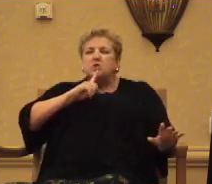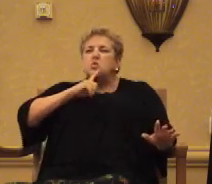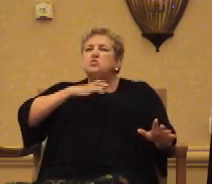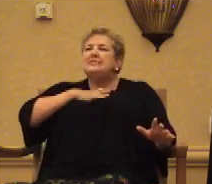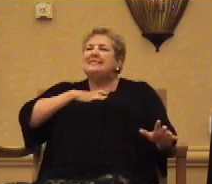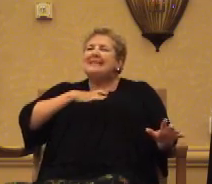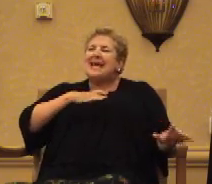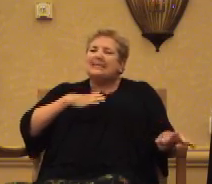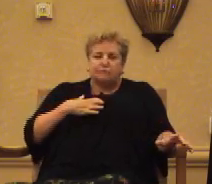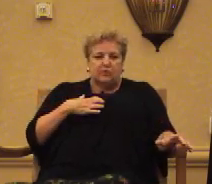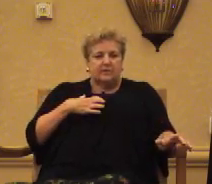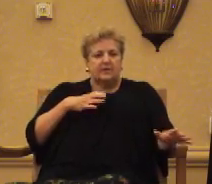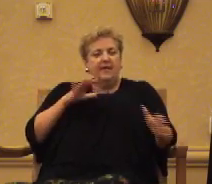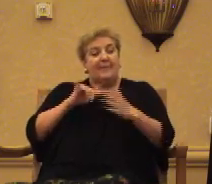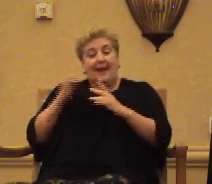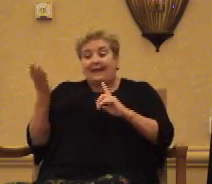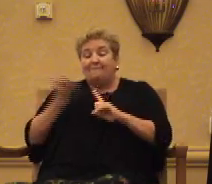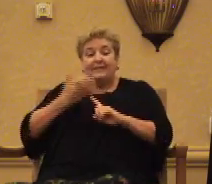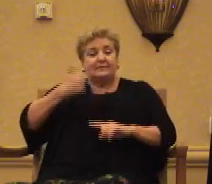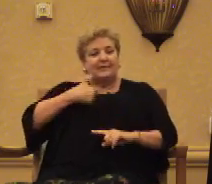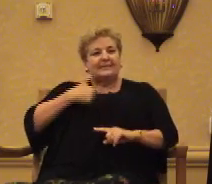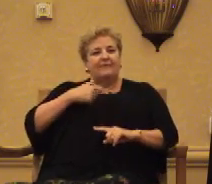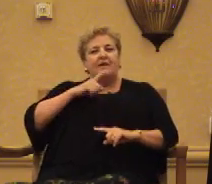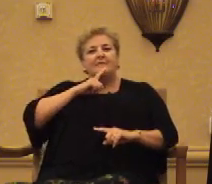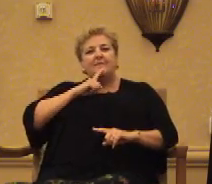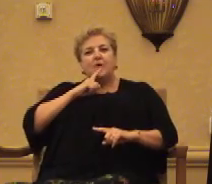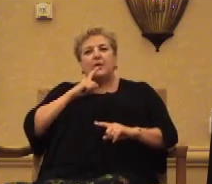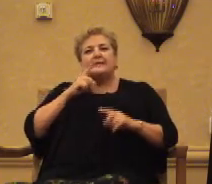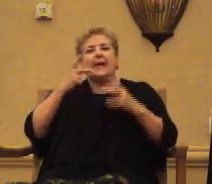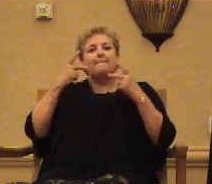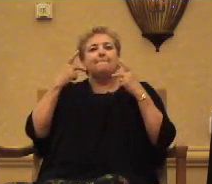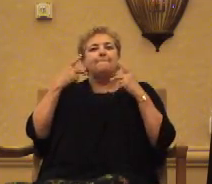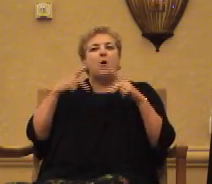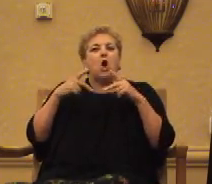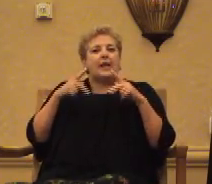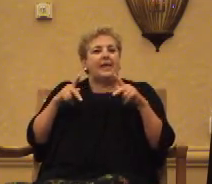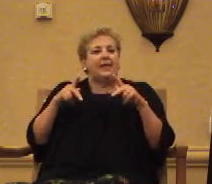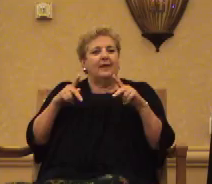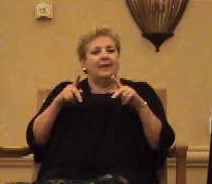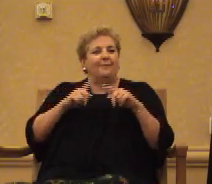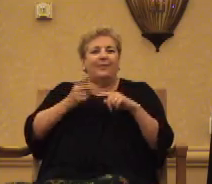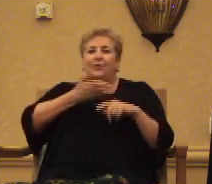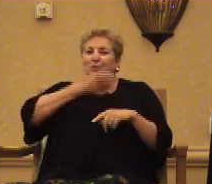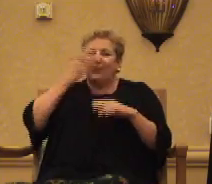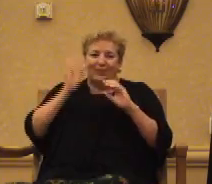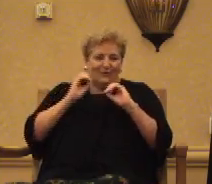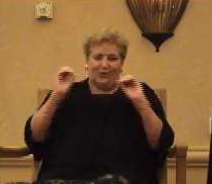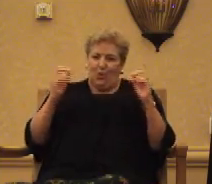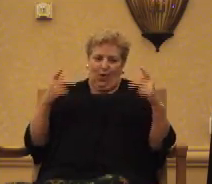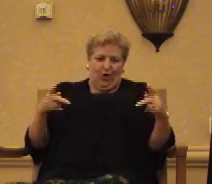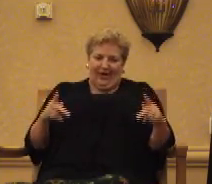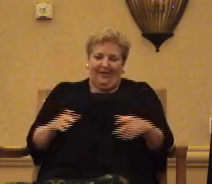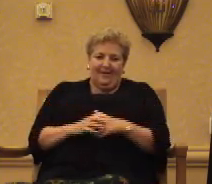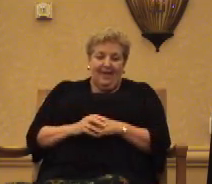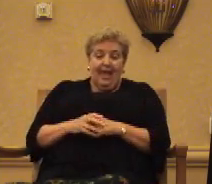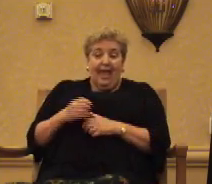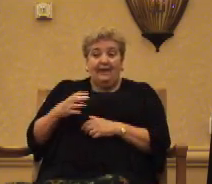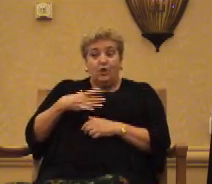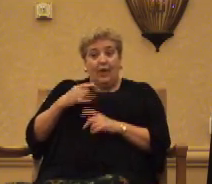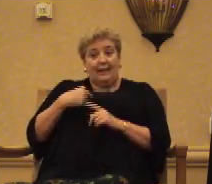I convince myself that there's a party or there is no party. And you don't, if you're like me, you don't know that until you start